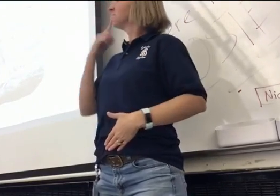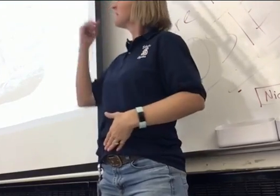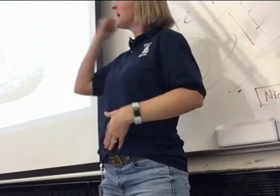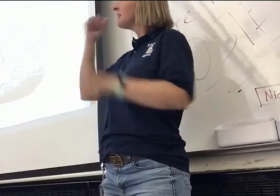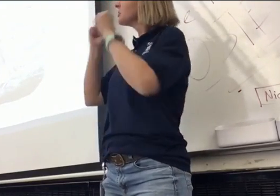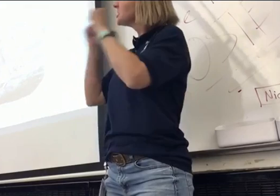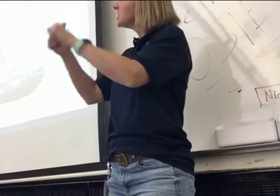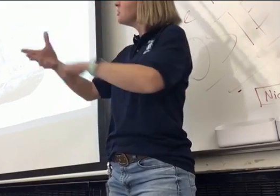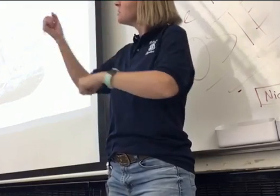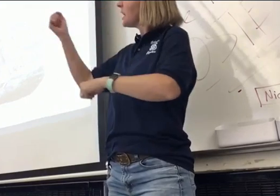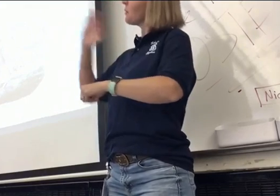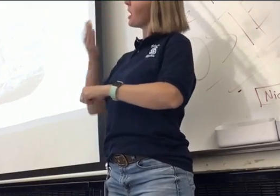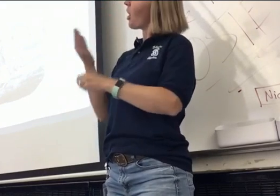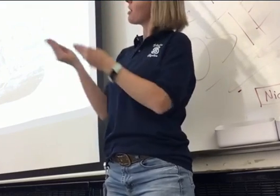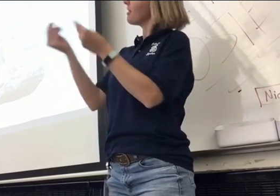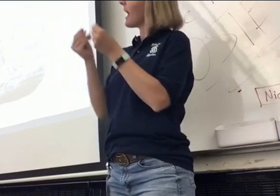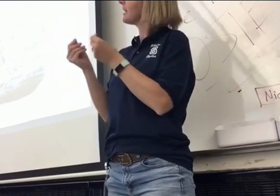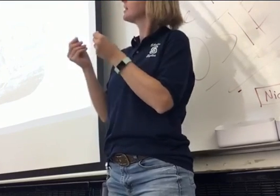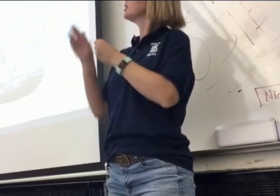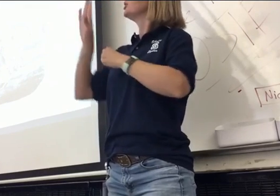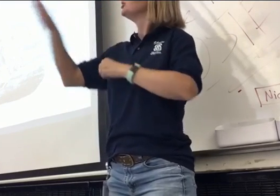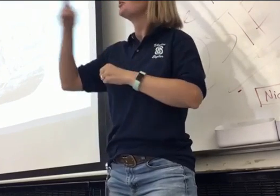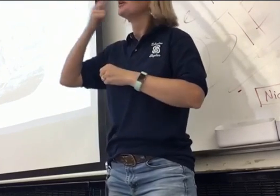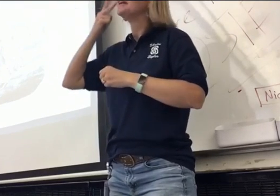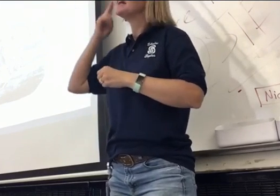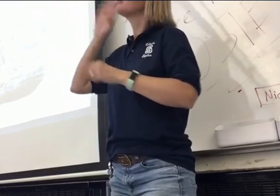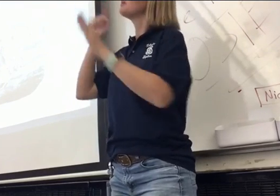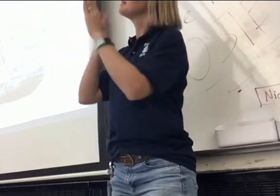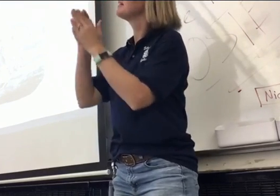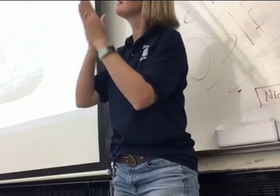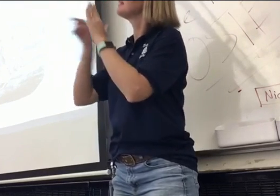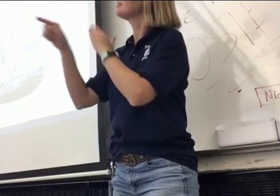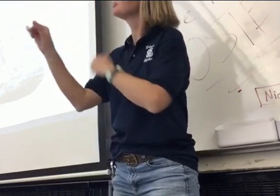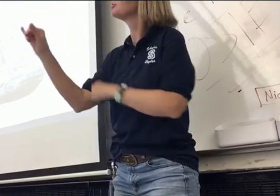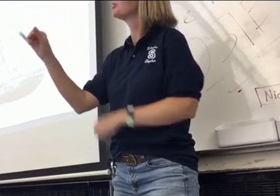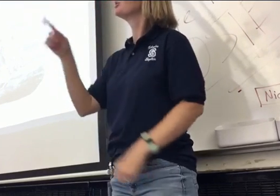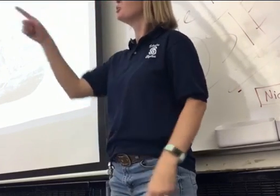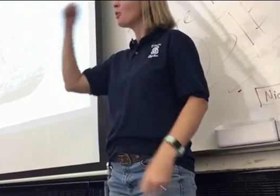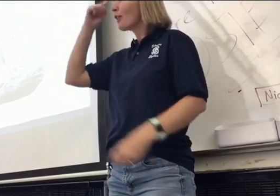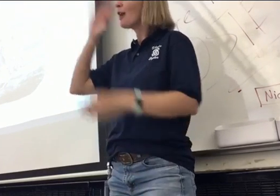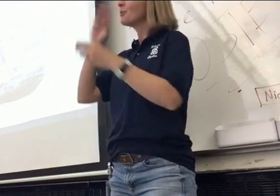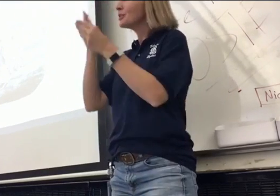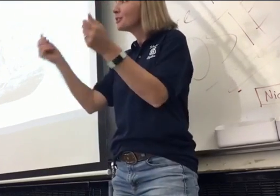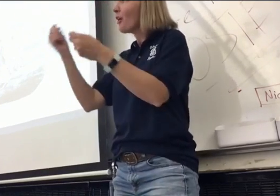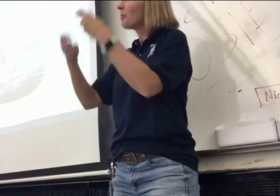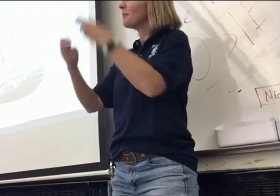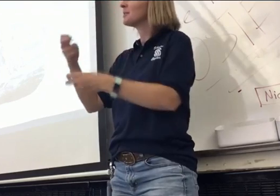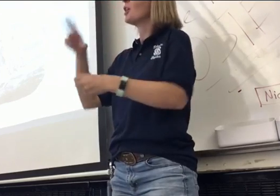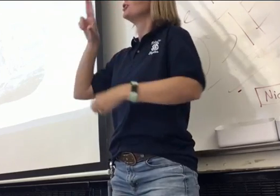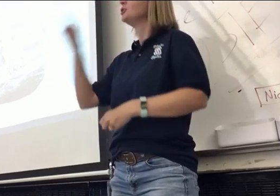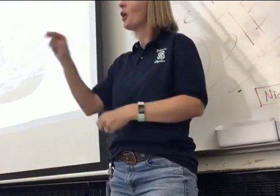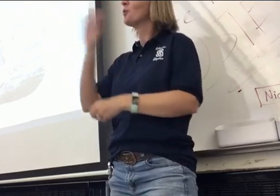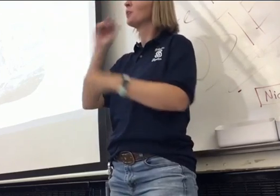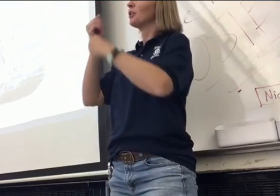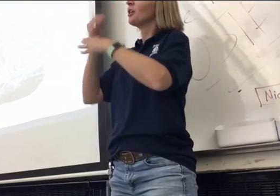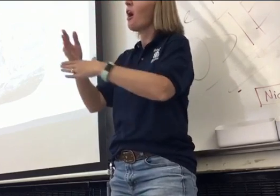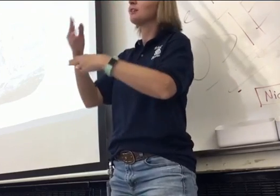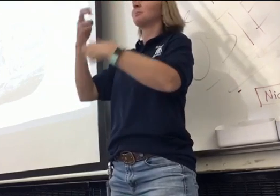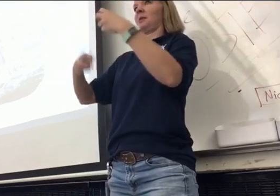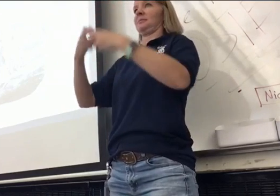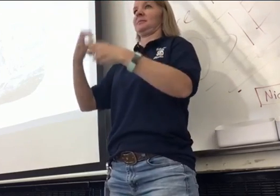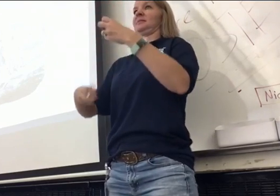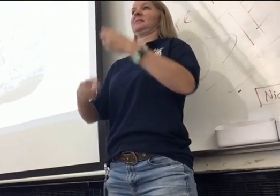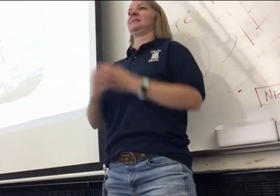taking our land away from us, your natives are going to be killed. So you thought this was going to solve problems? It's only going to make it that